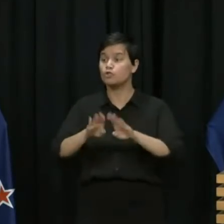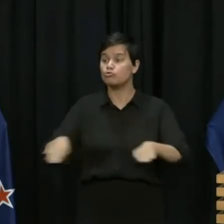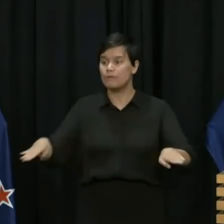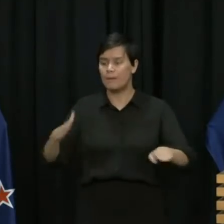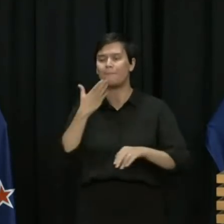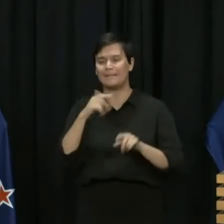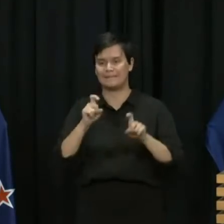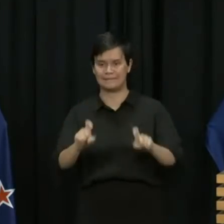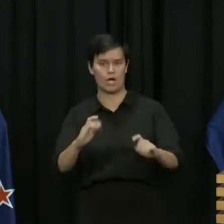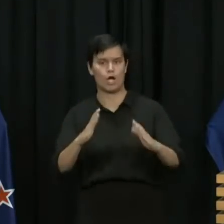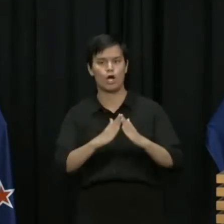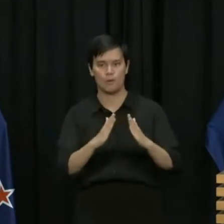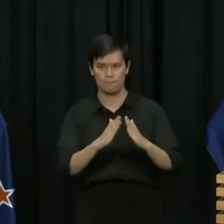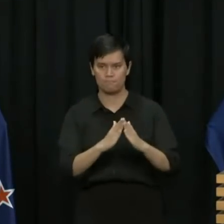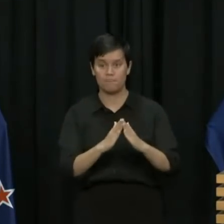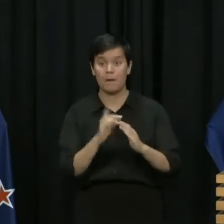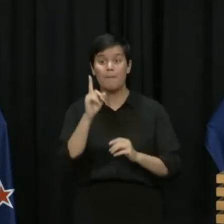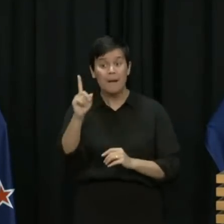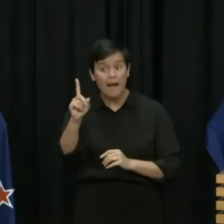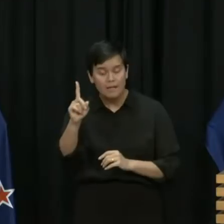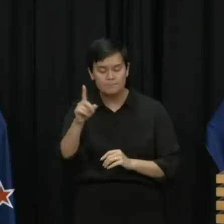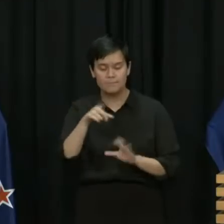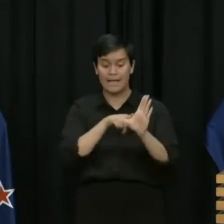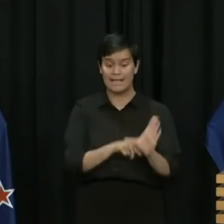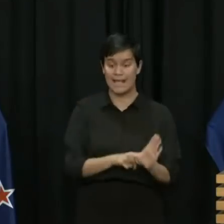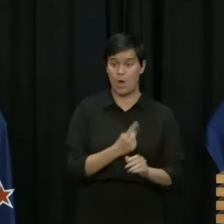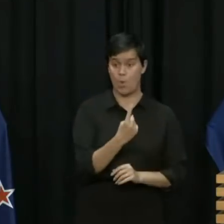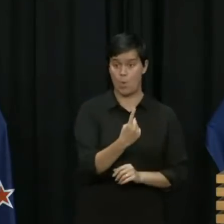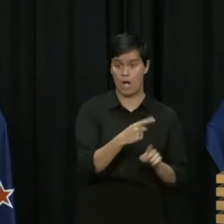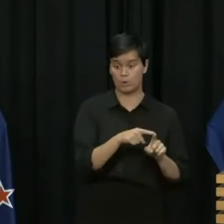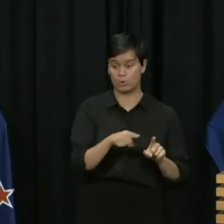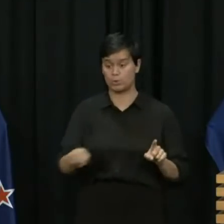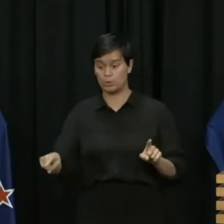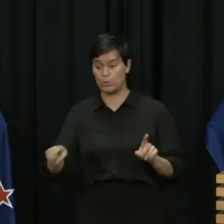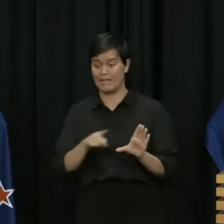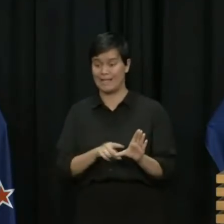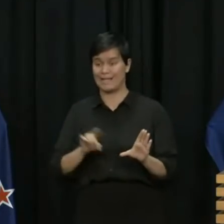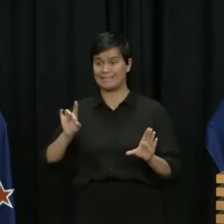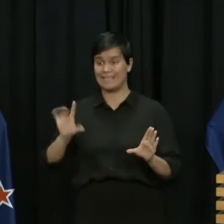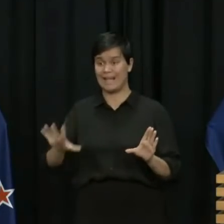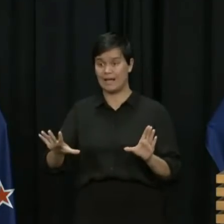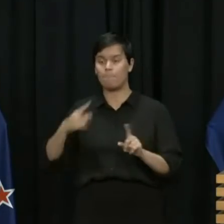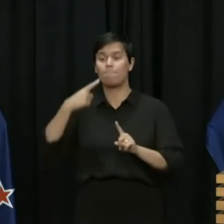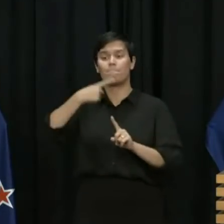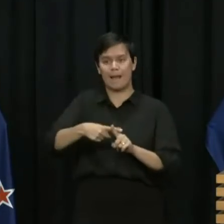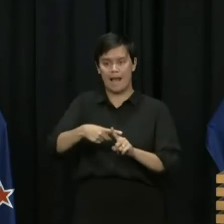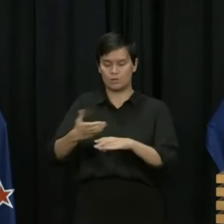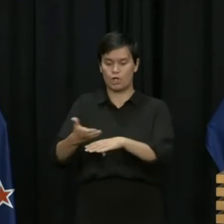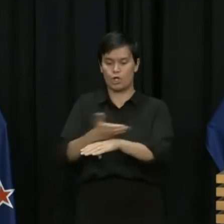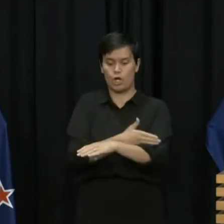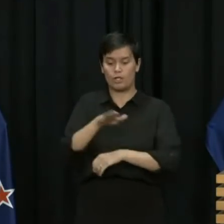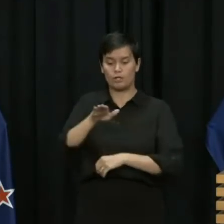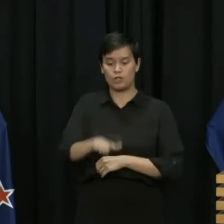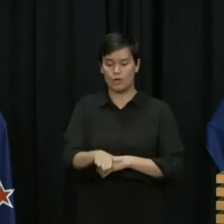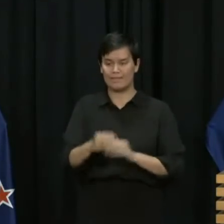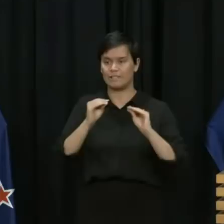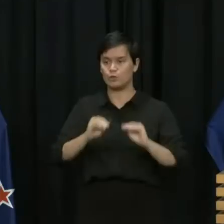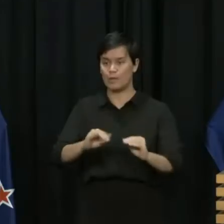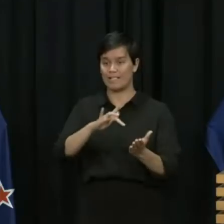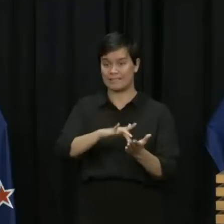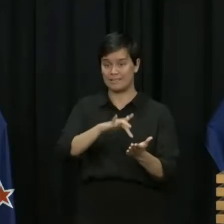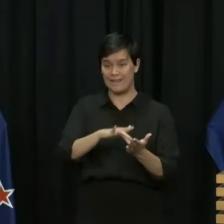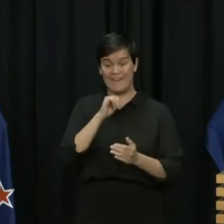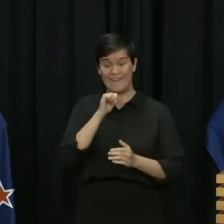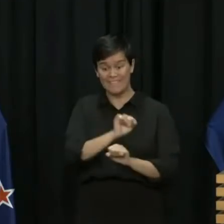3, schools at years 1 to 10 and early childhood education centres can open for children whose